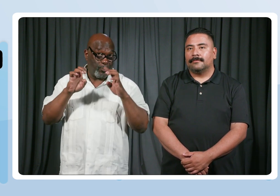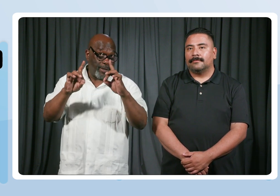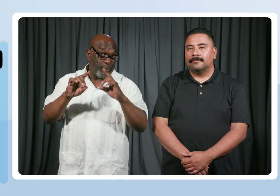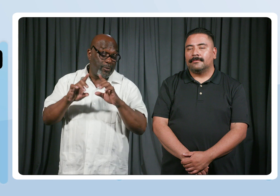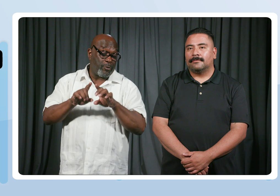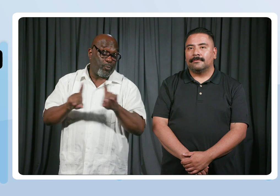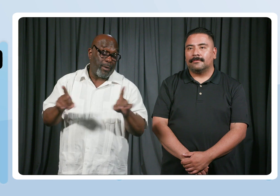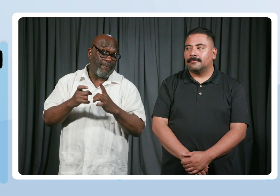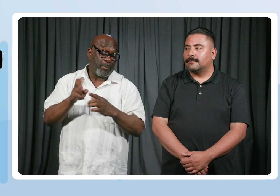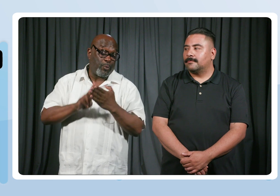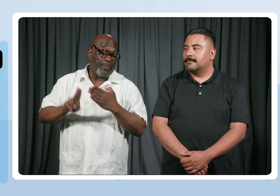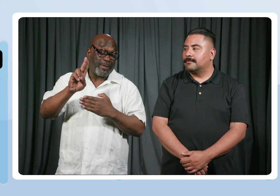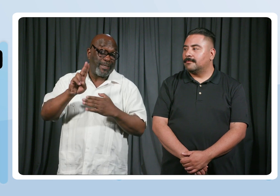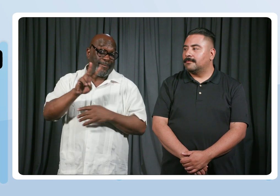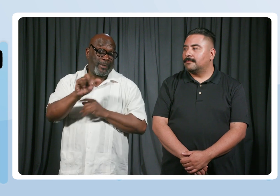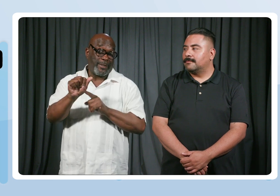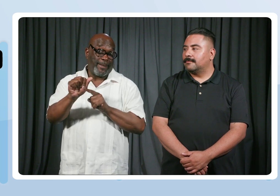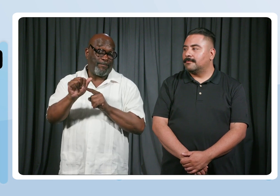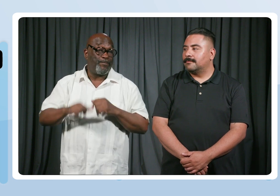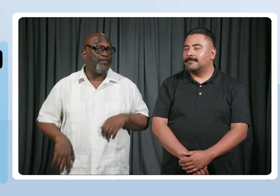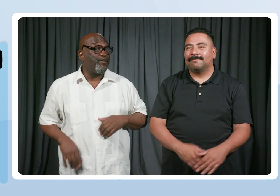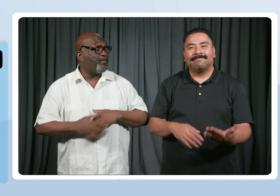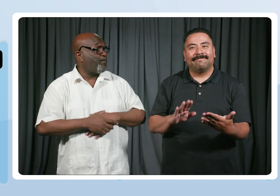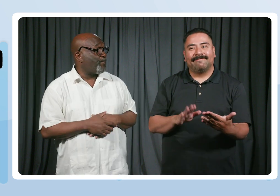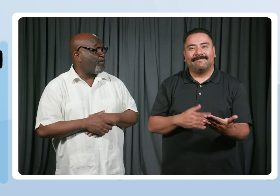degree from the University of Virginia.